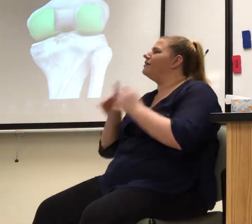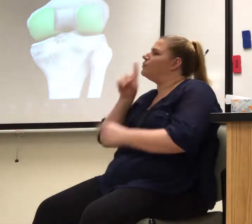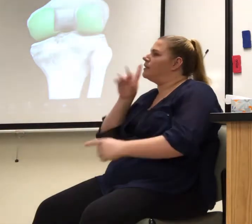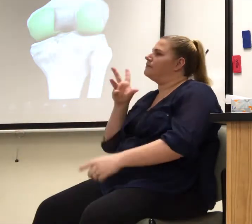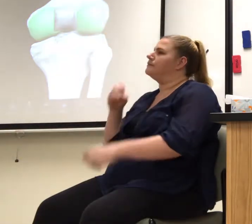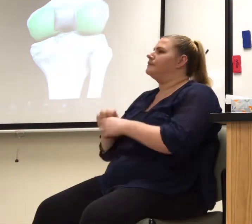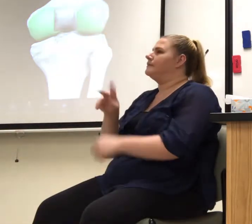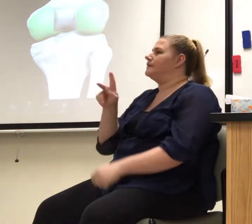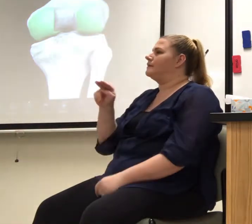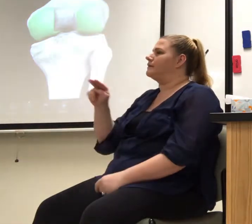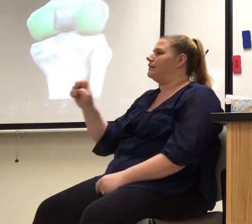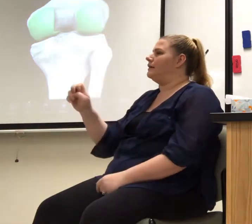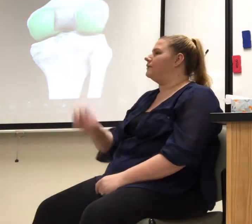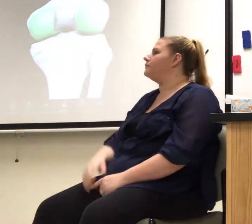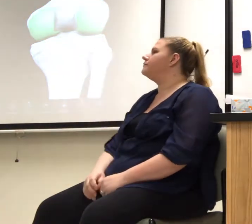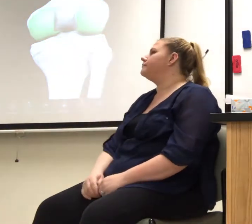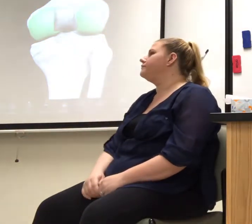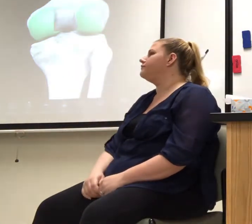Proximal